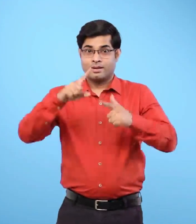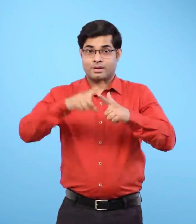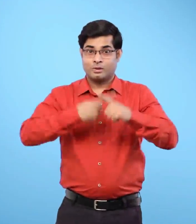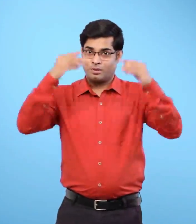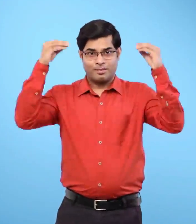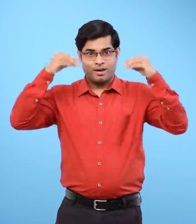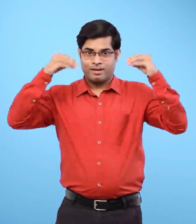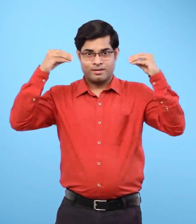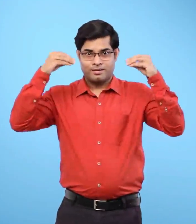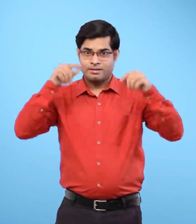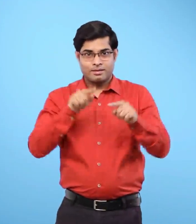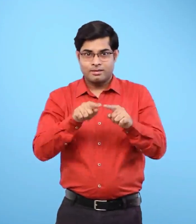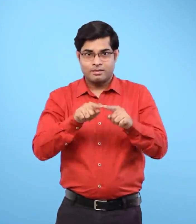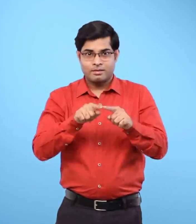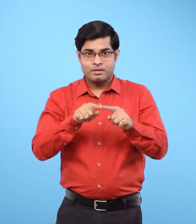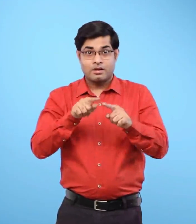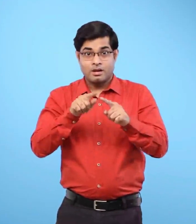How many Sundays are there in July?